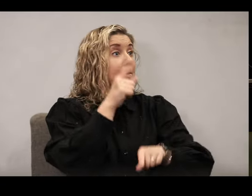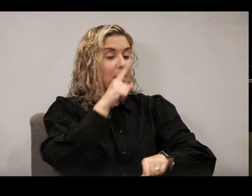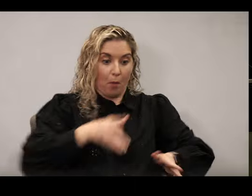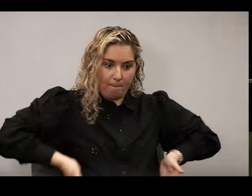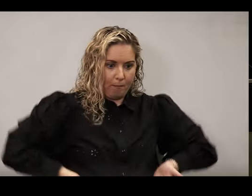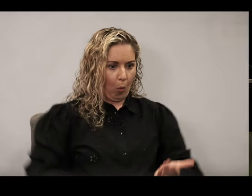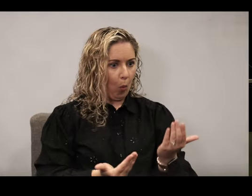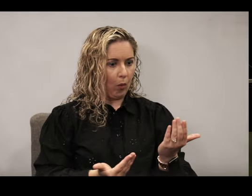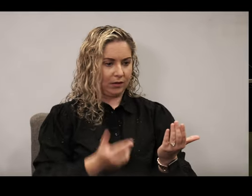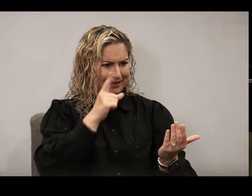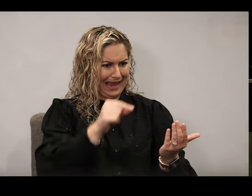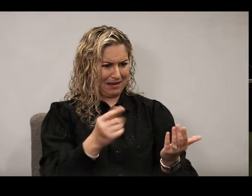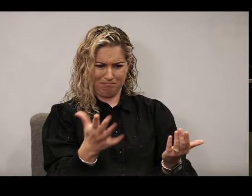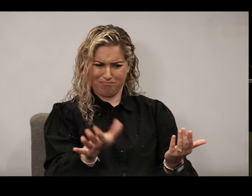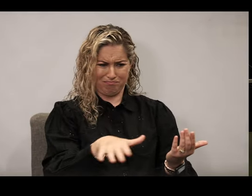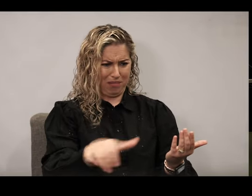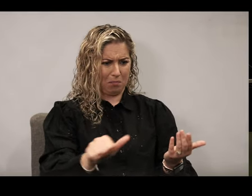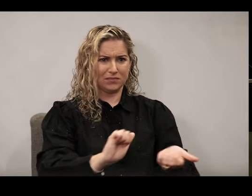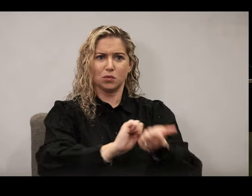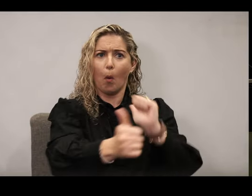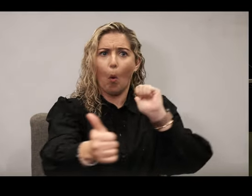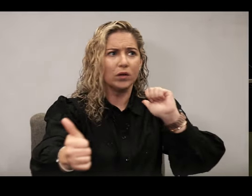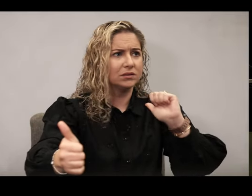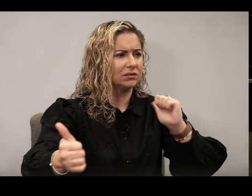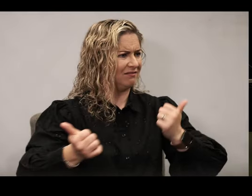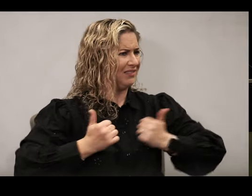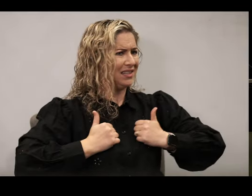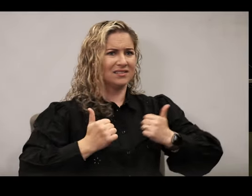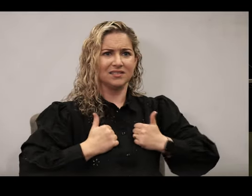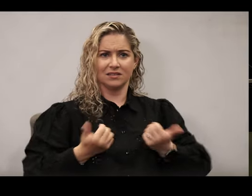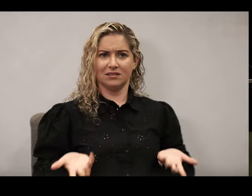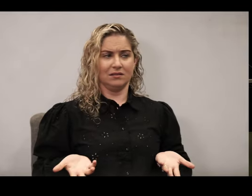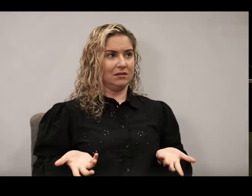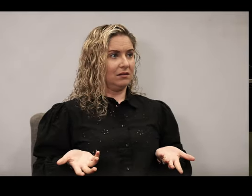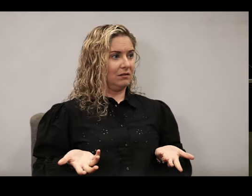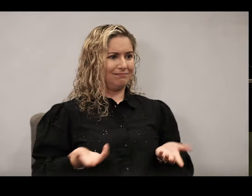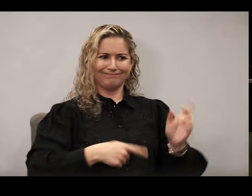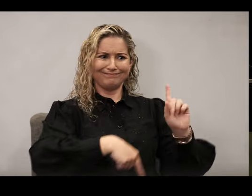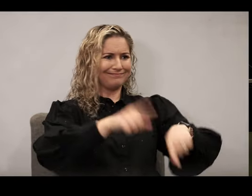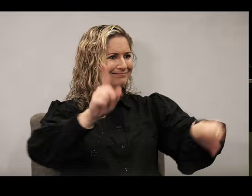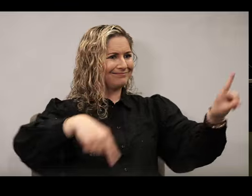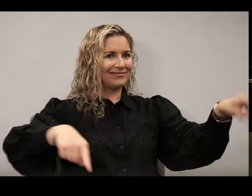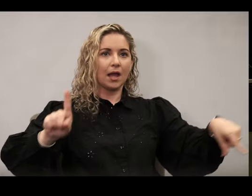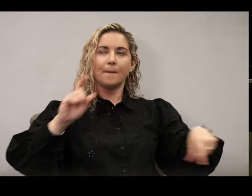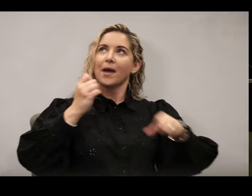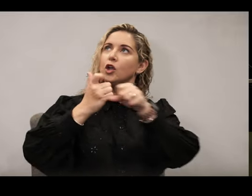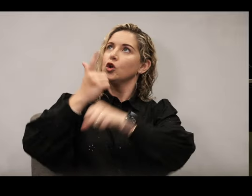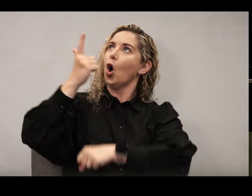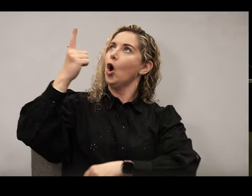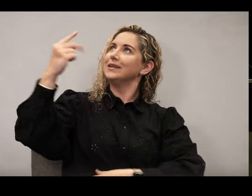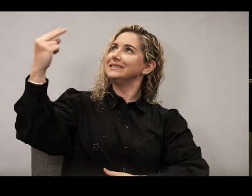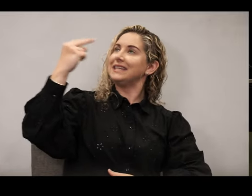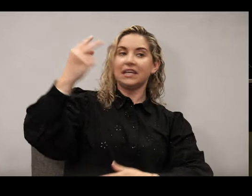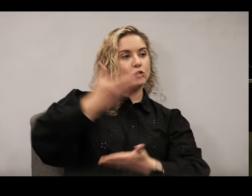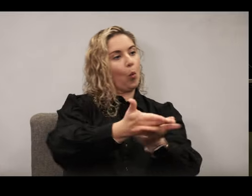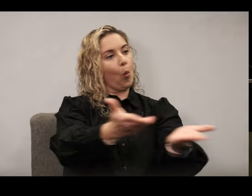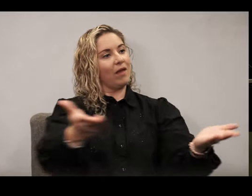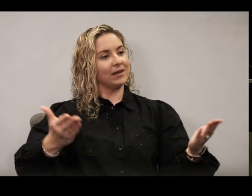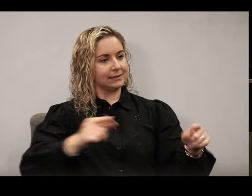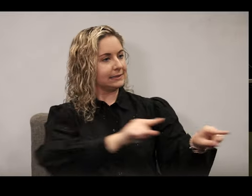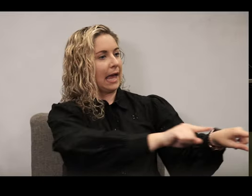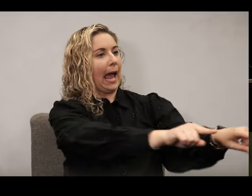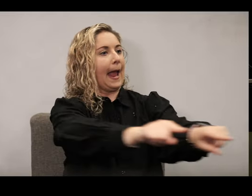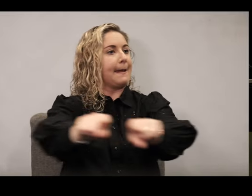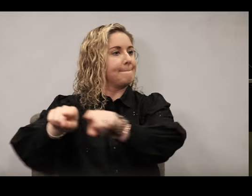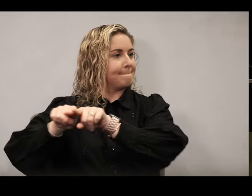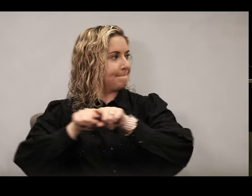But the fact that human beings are created in the image of God says we are equally image bearers,